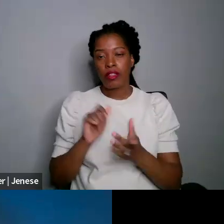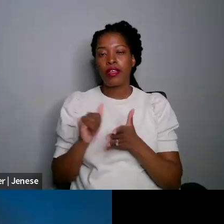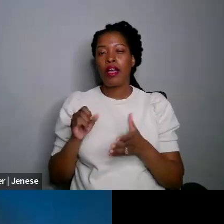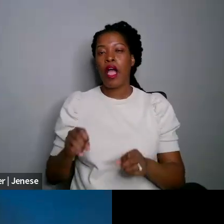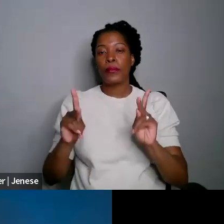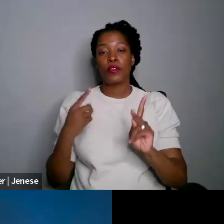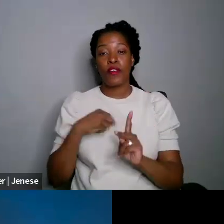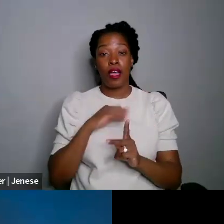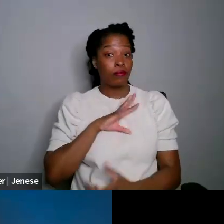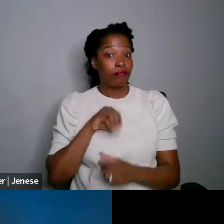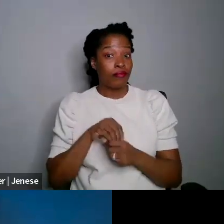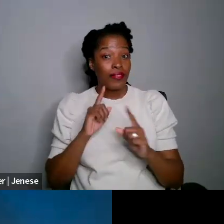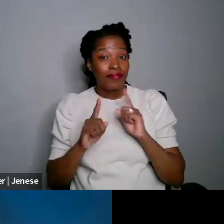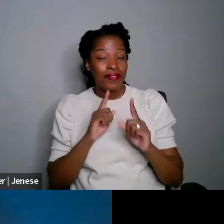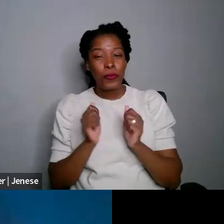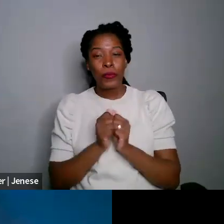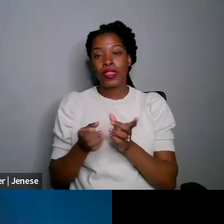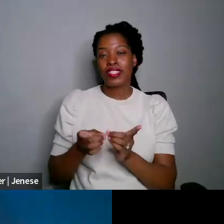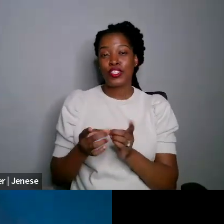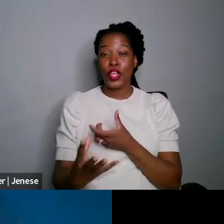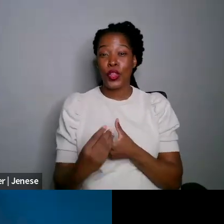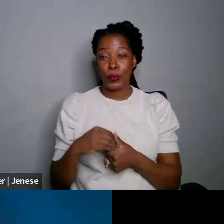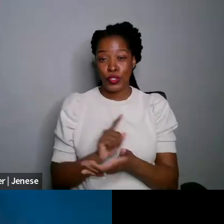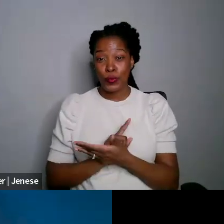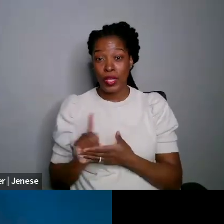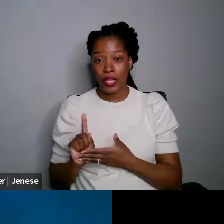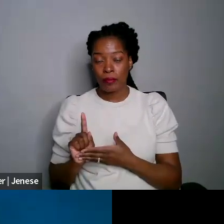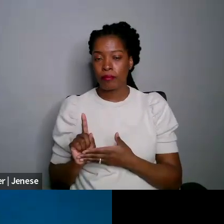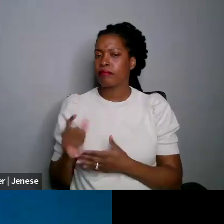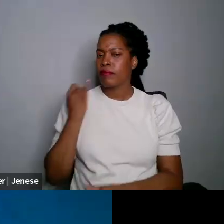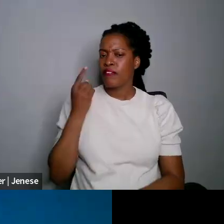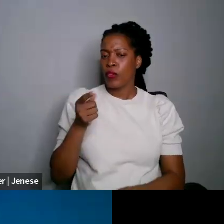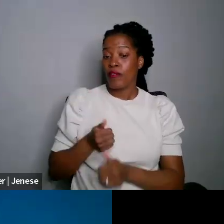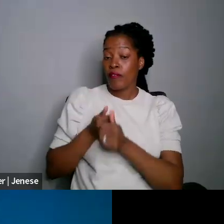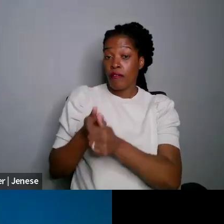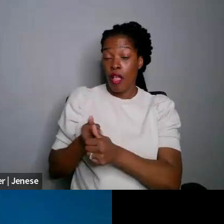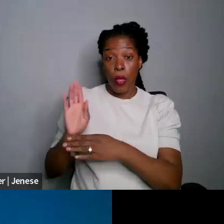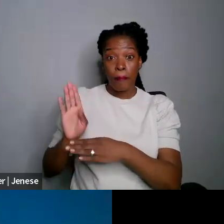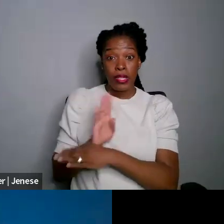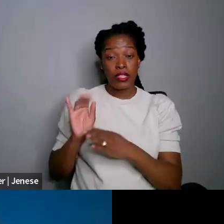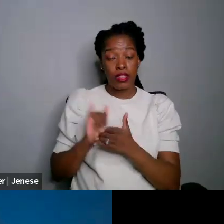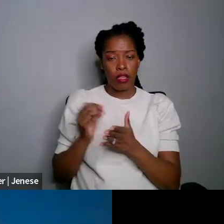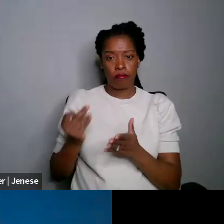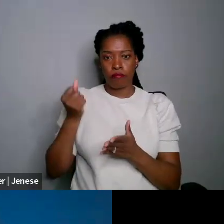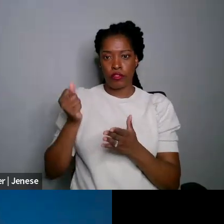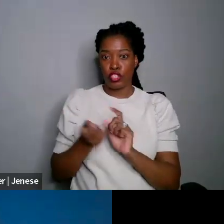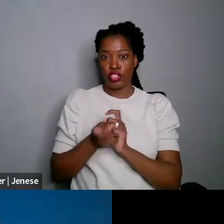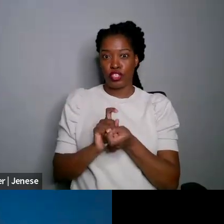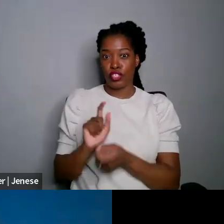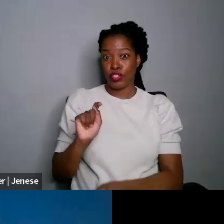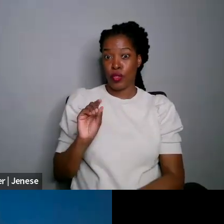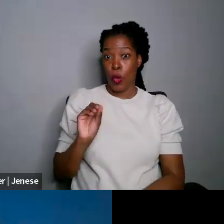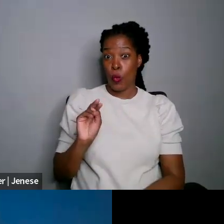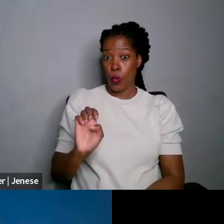Week. And if you've ever followed a business that suddenly changed its tone, you probably